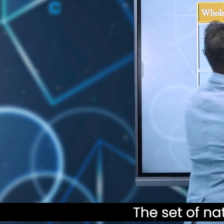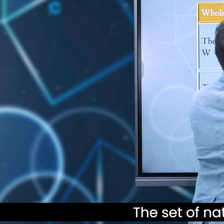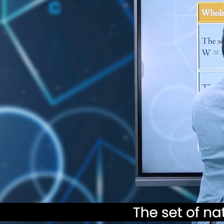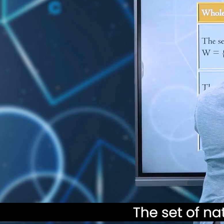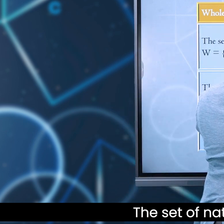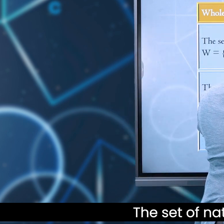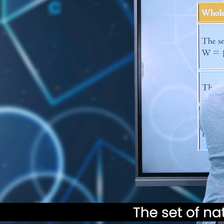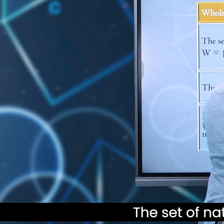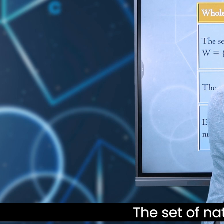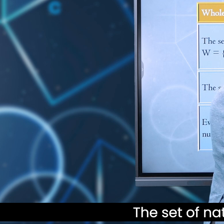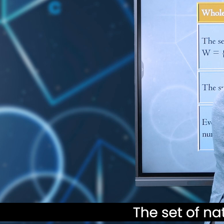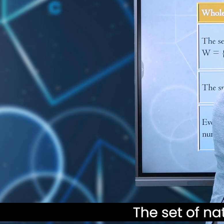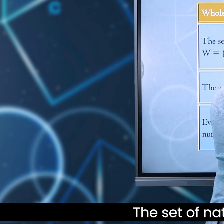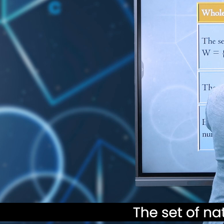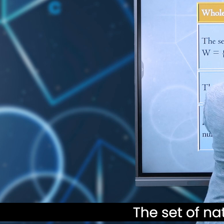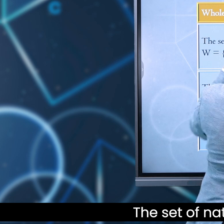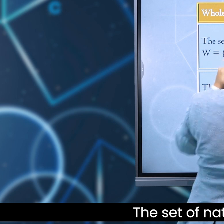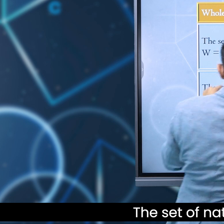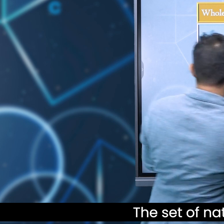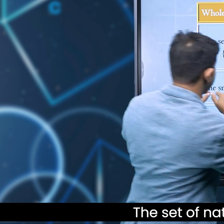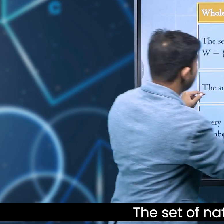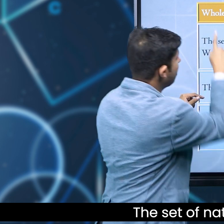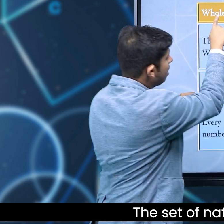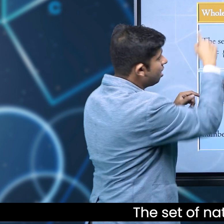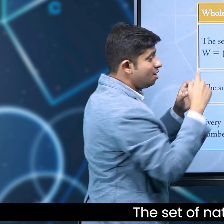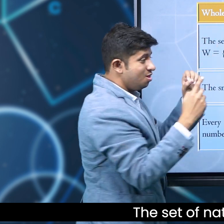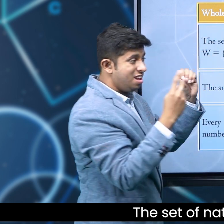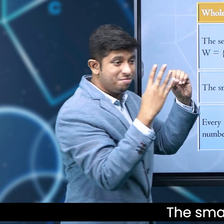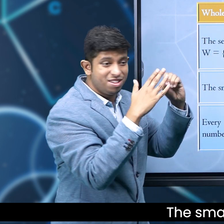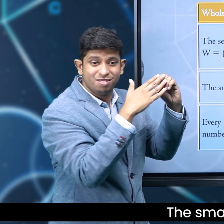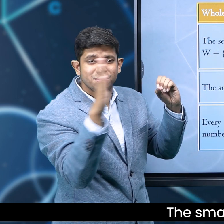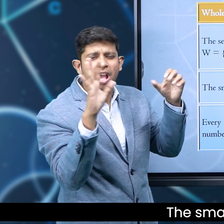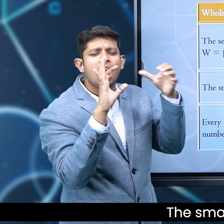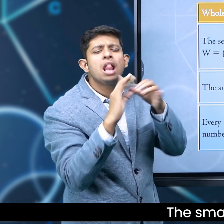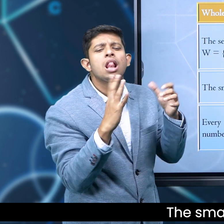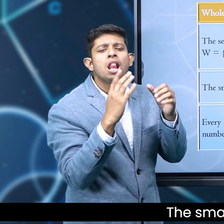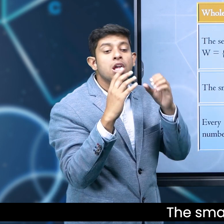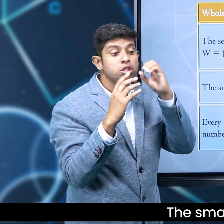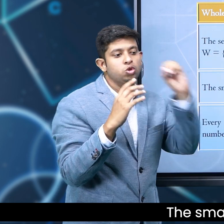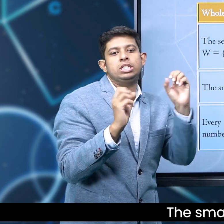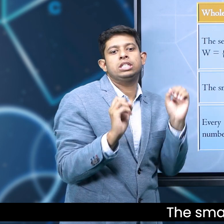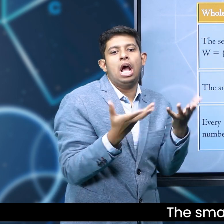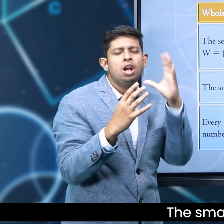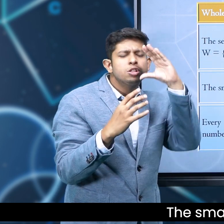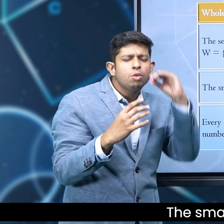The set of natural numbers is N is equal to 1, 2, 3. The smallest whole number is 0.